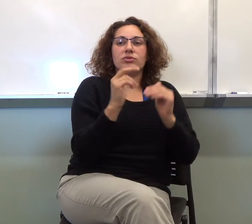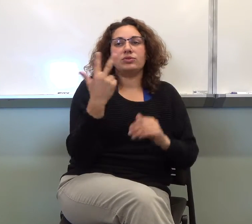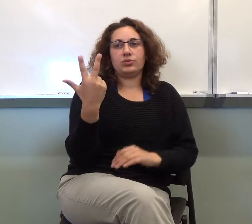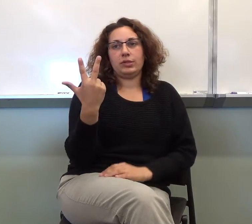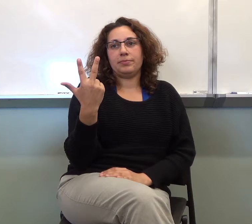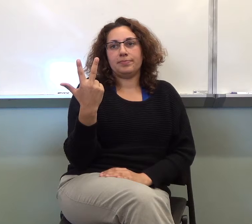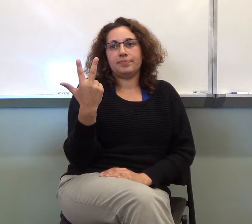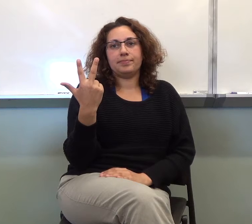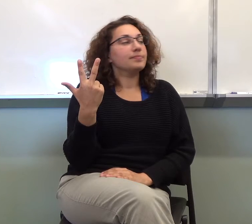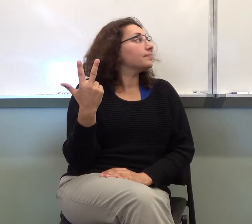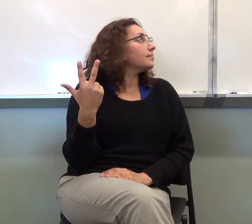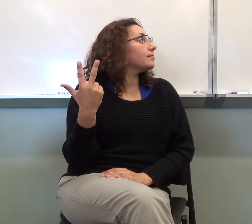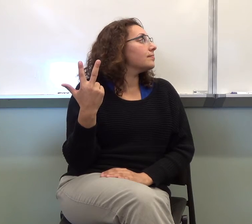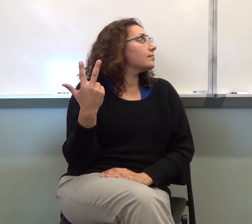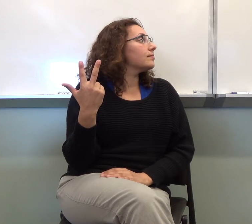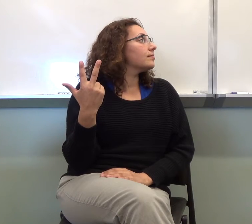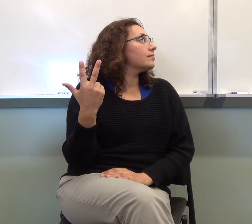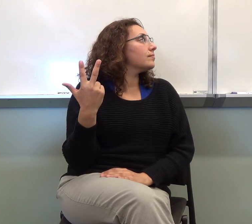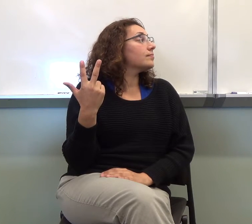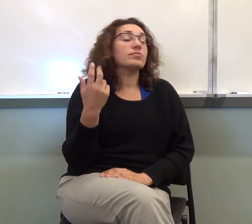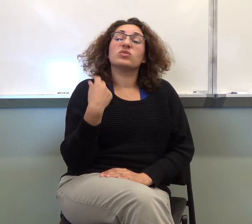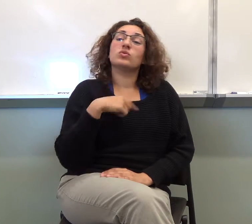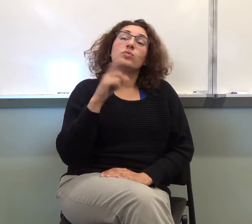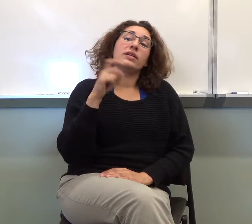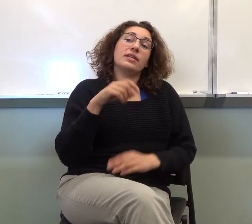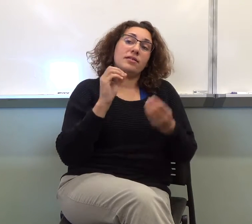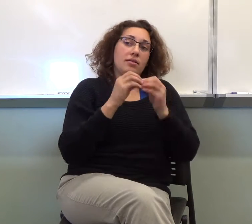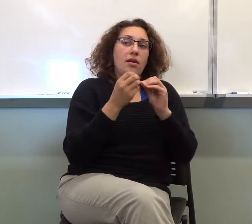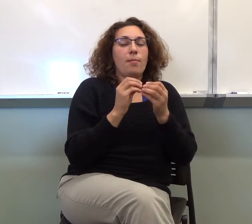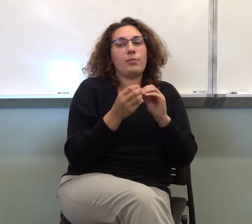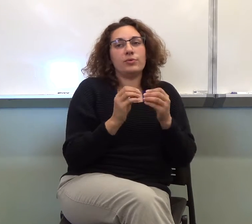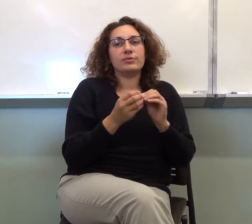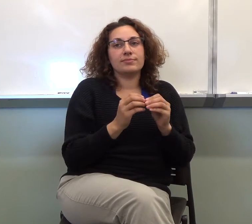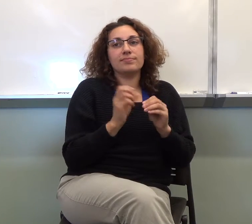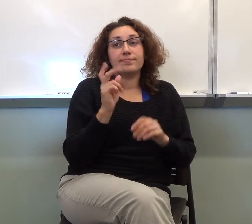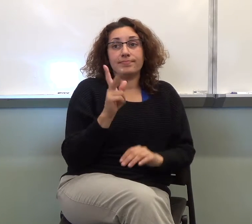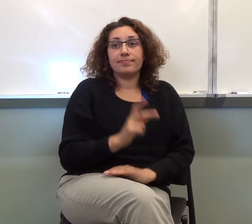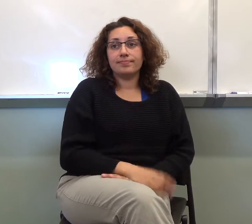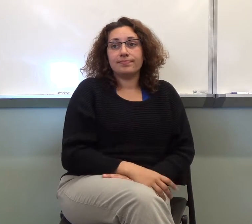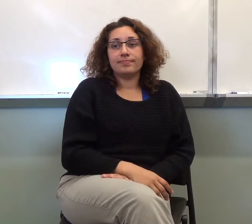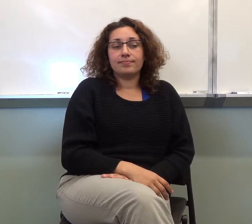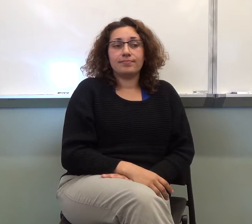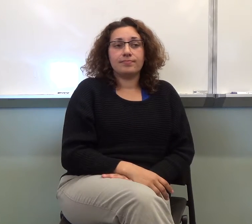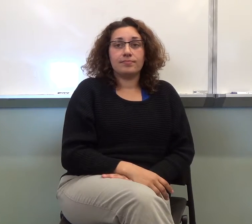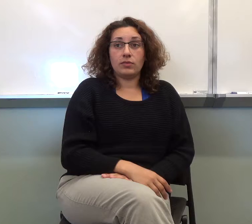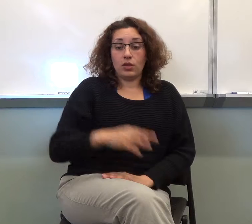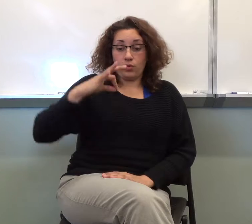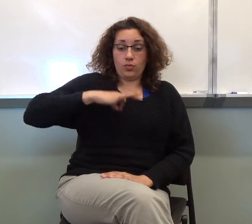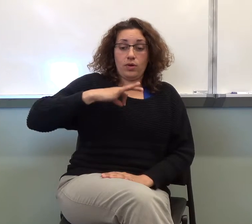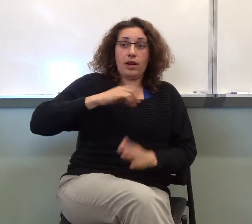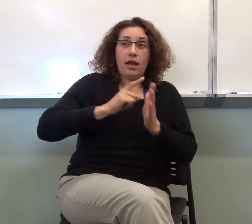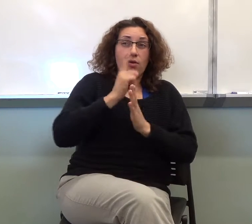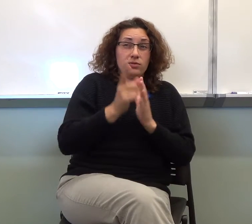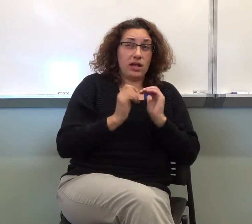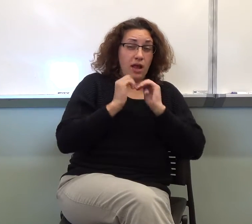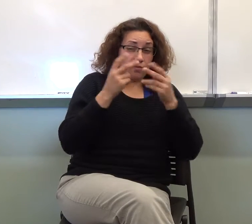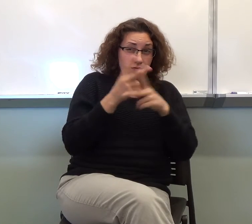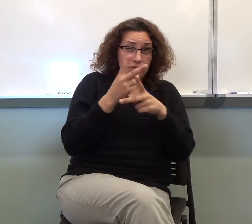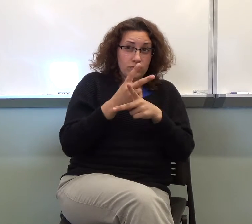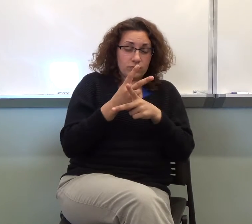Okay, so we need those number grades in order to actually do a calculation. Now, the credit hours are determined by the school.